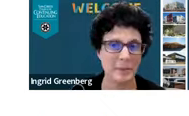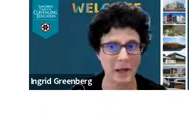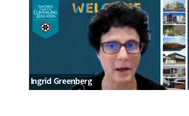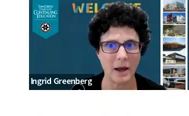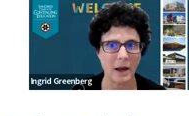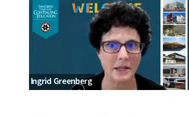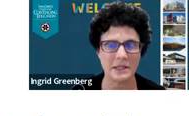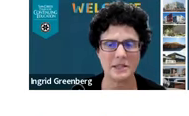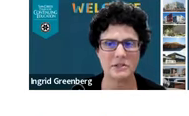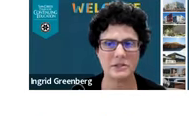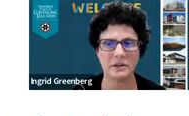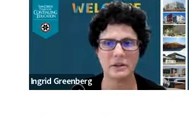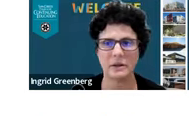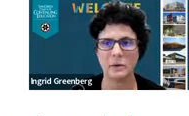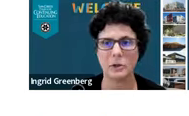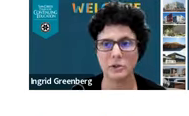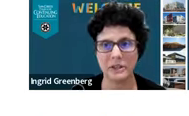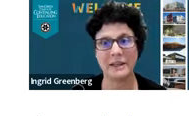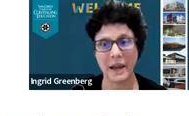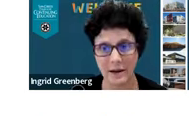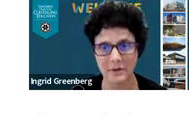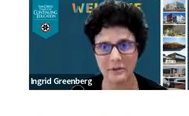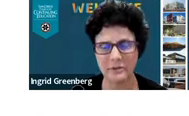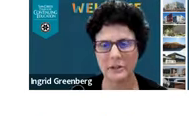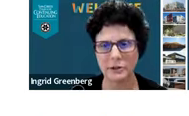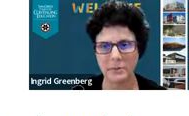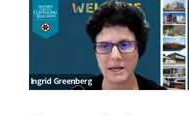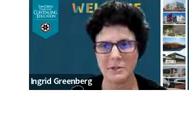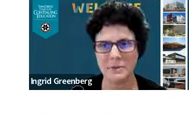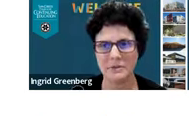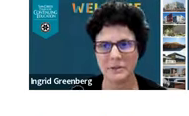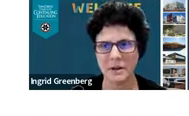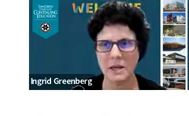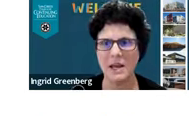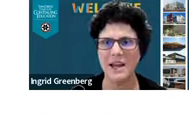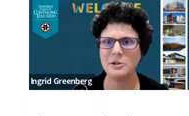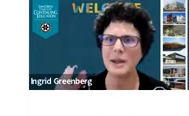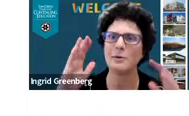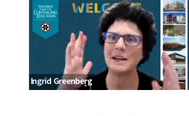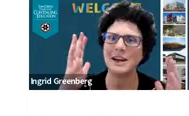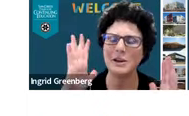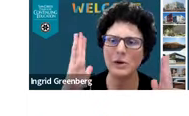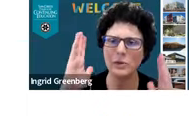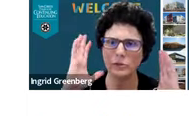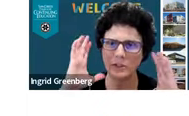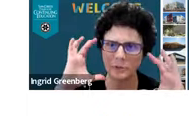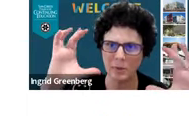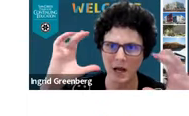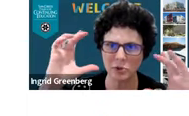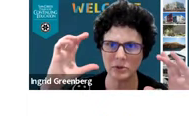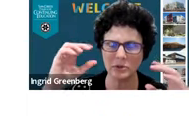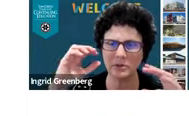for example, I teach using Canvas, the learning management system. And you may or may not know, there's